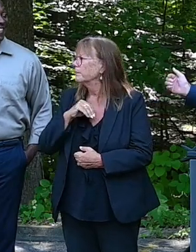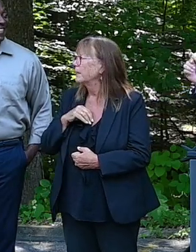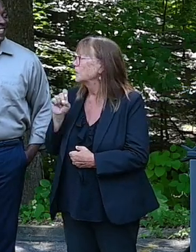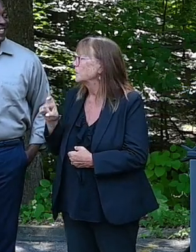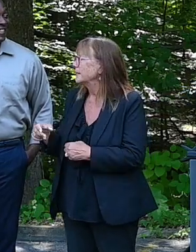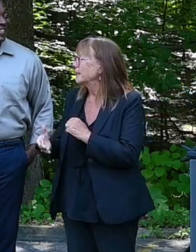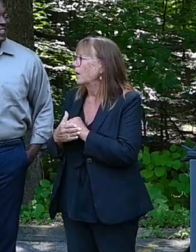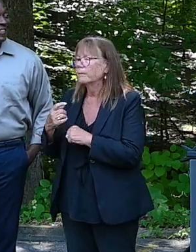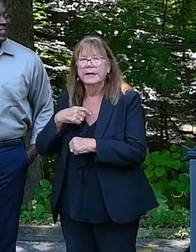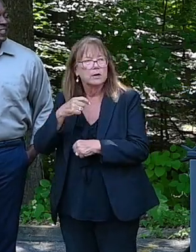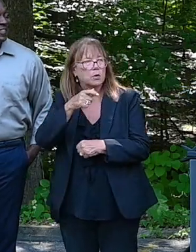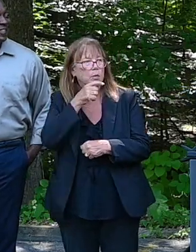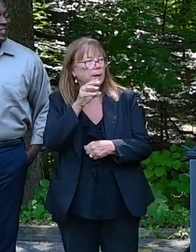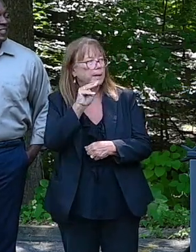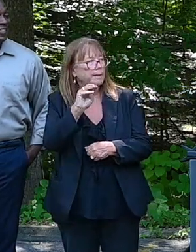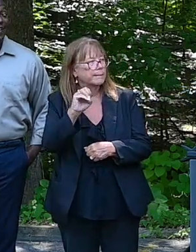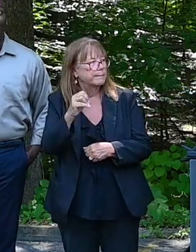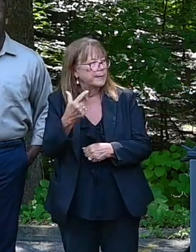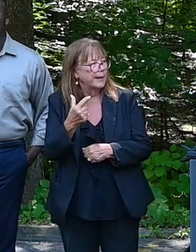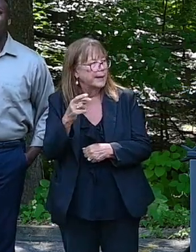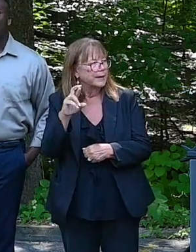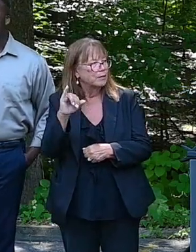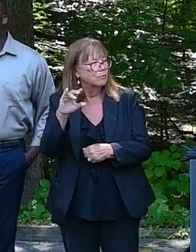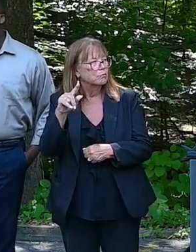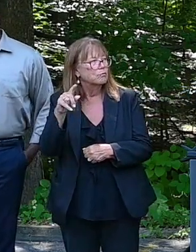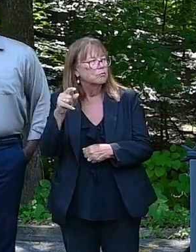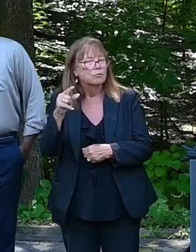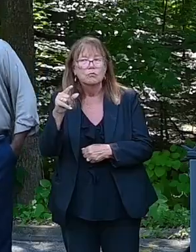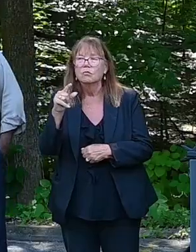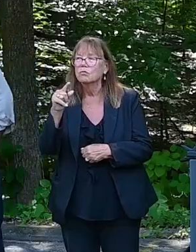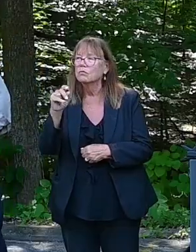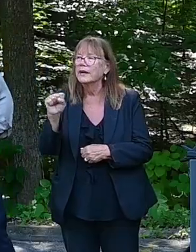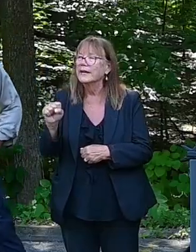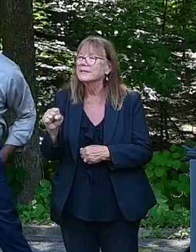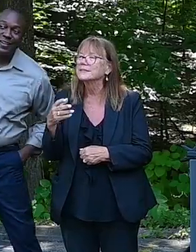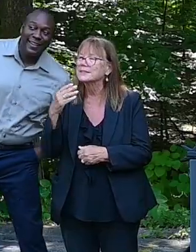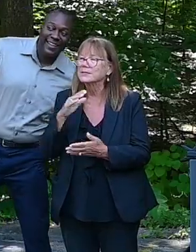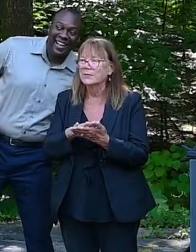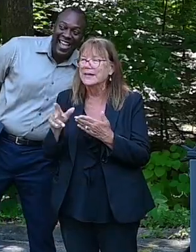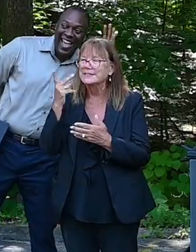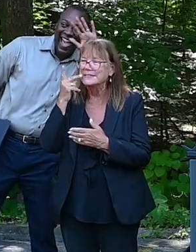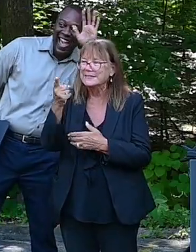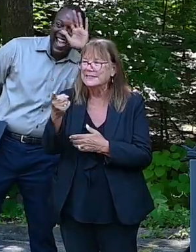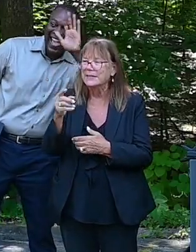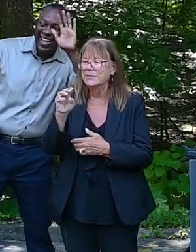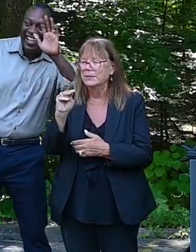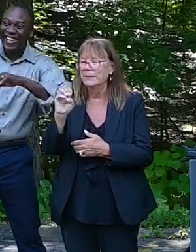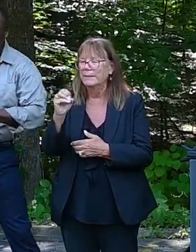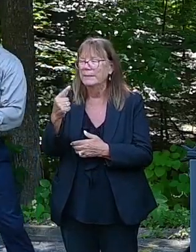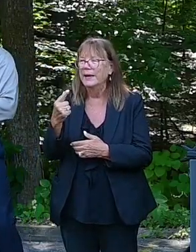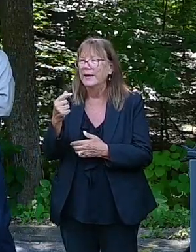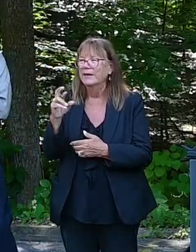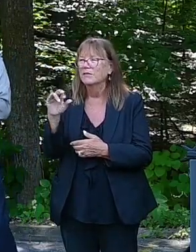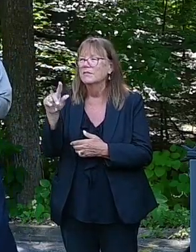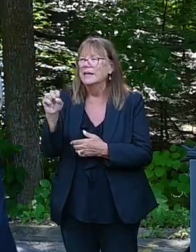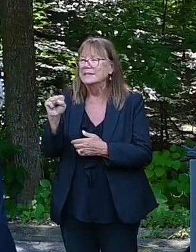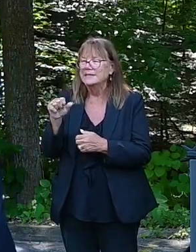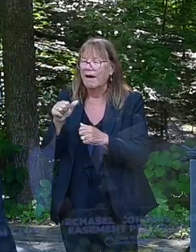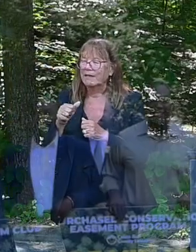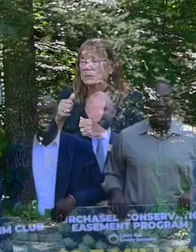Ball. Meg Ricks. Sorry, Meg. Very nice to see you, Meg Ricks. She was hiding behind the cameras.